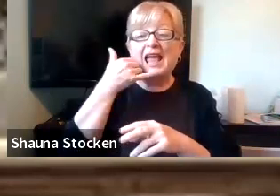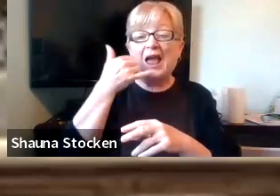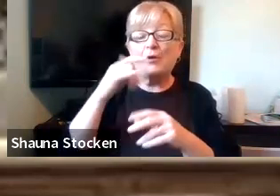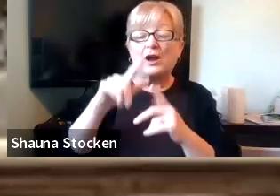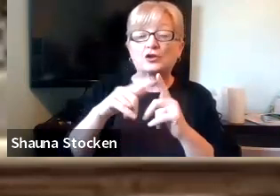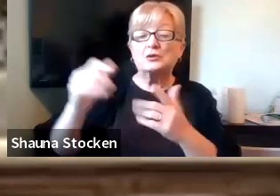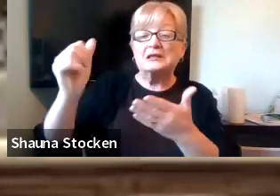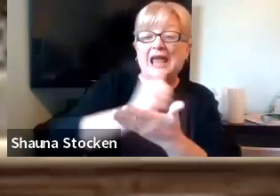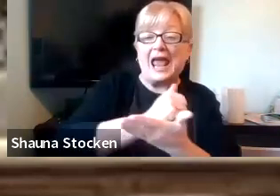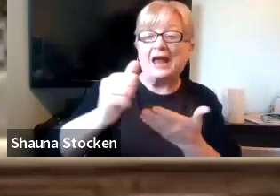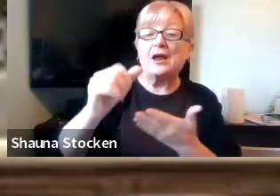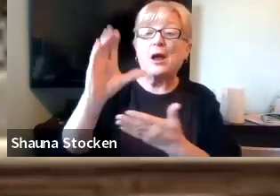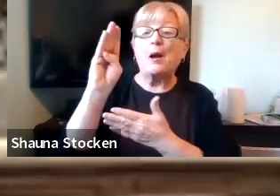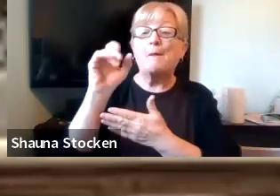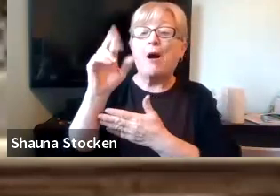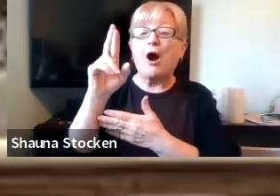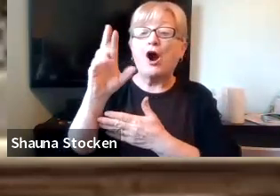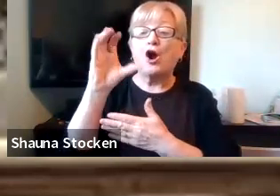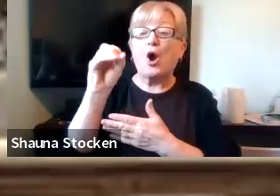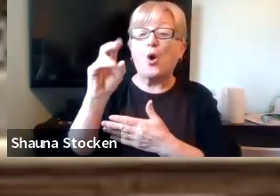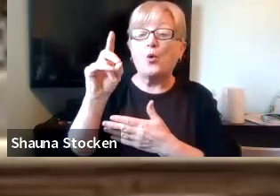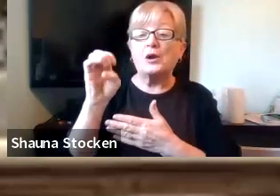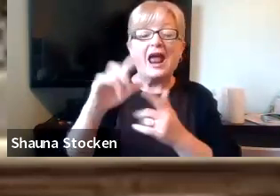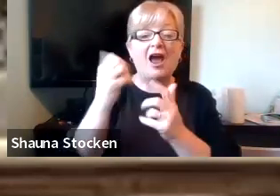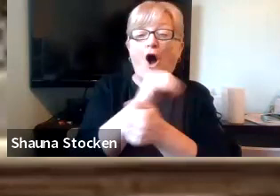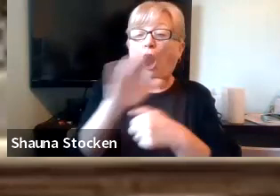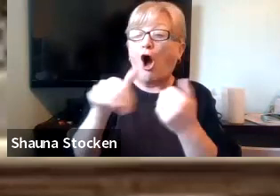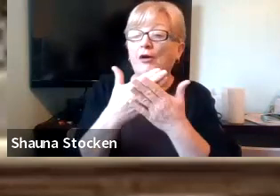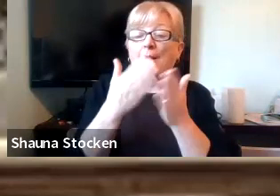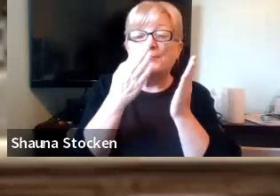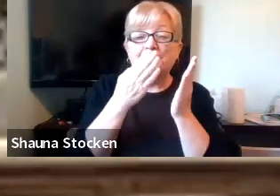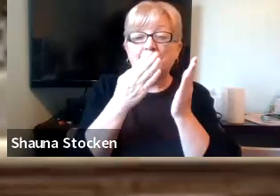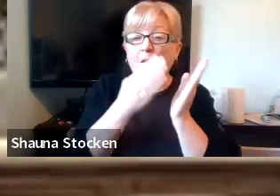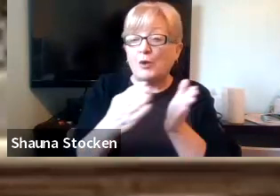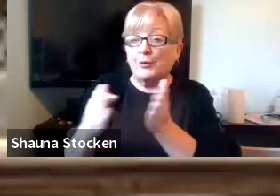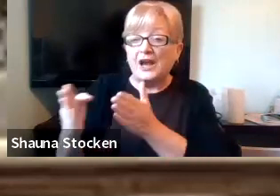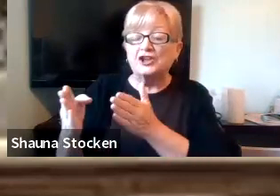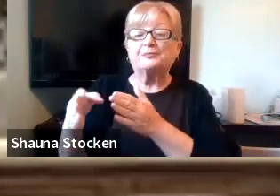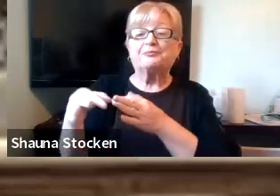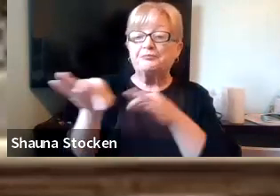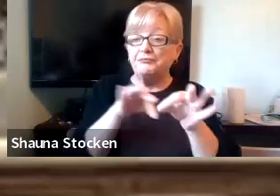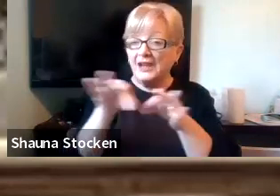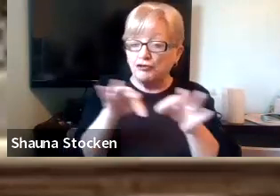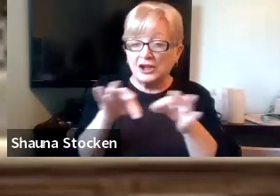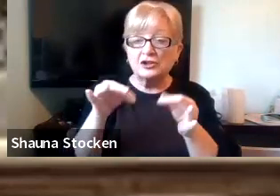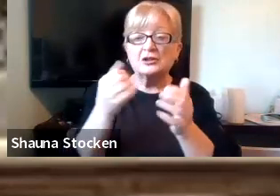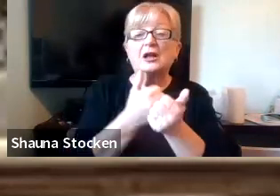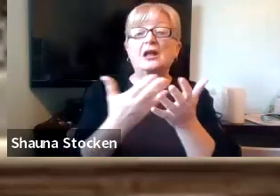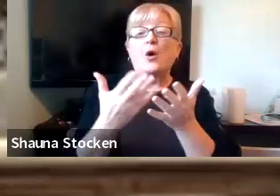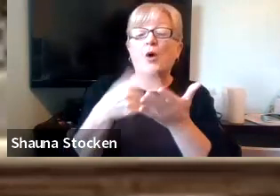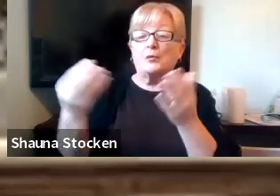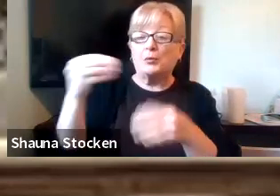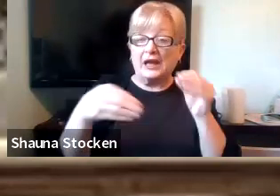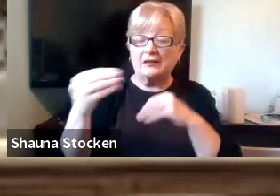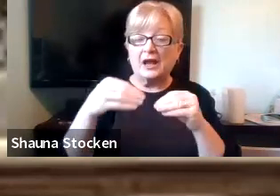barcode. And all of the preparation and cooking instructions, as well as the ingredients,